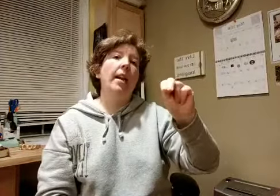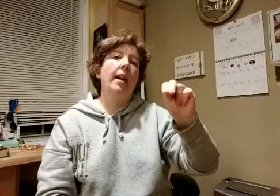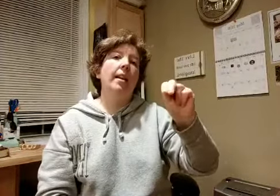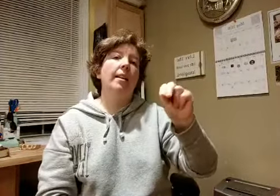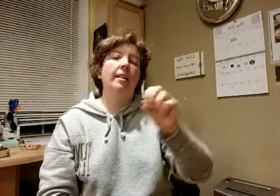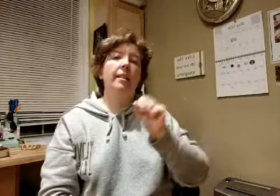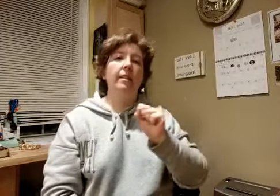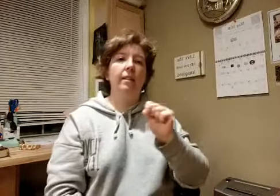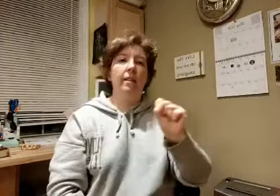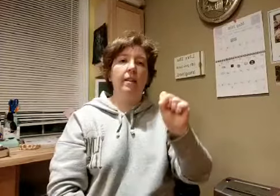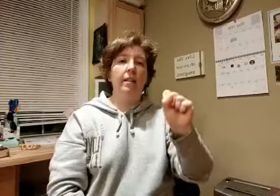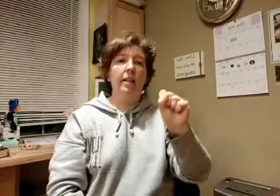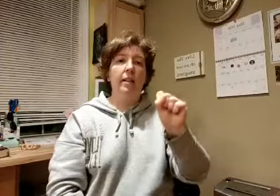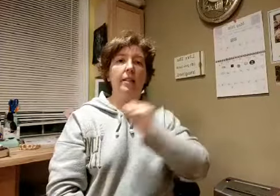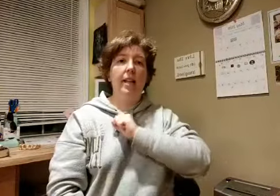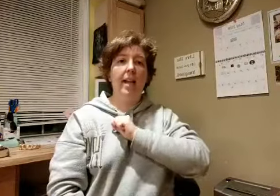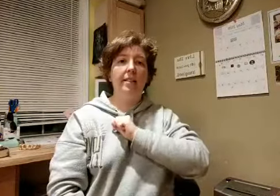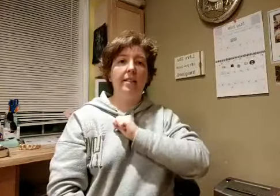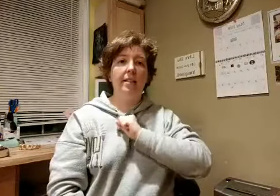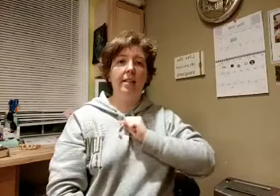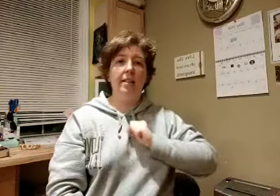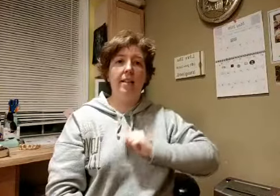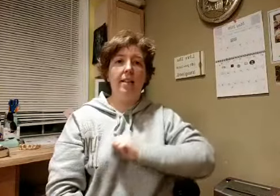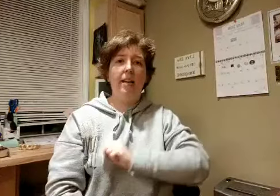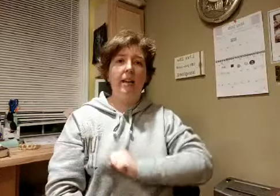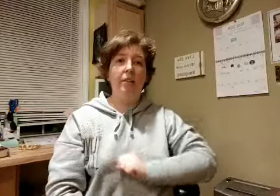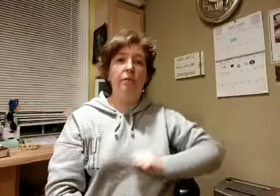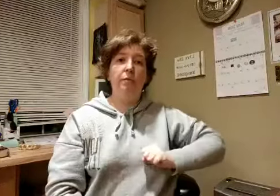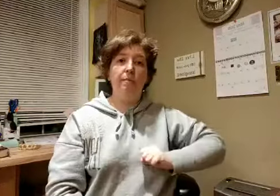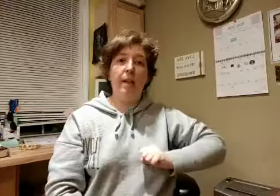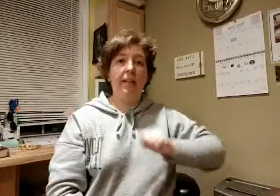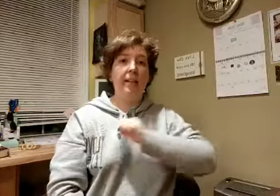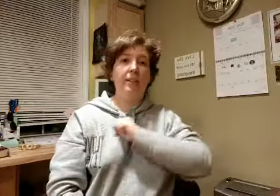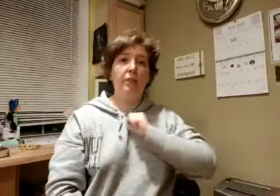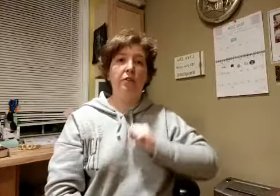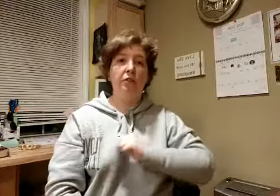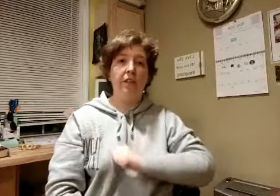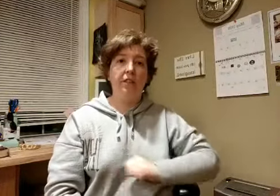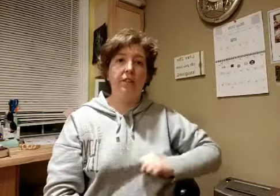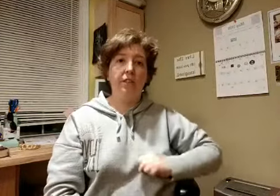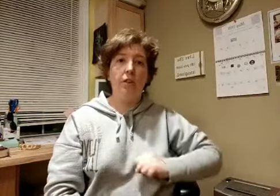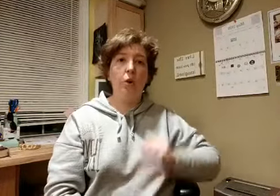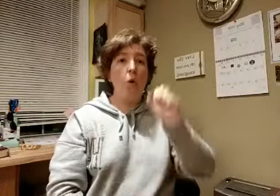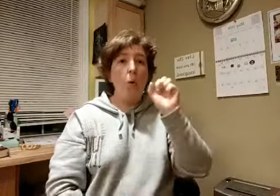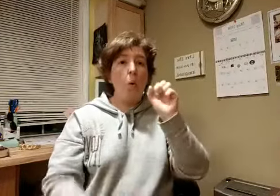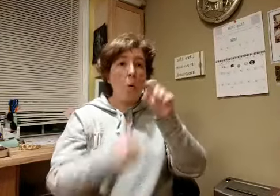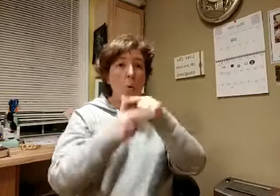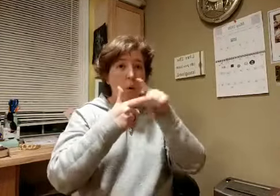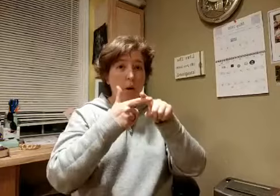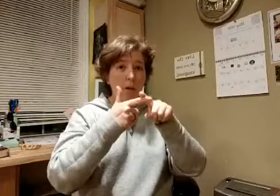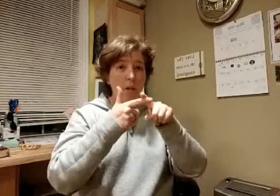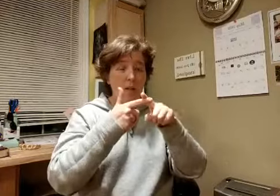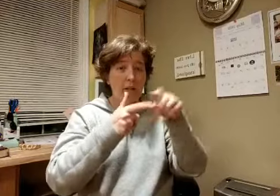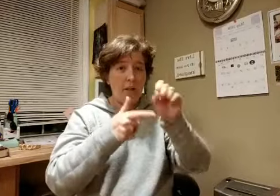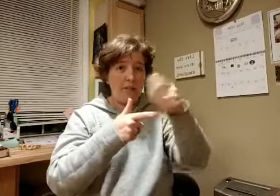Superman. It's an S, and you make an S across your chest. Or I've